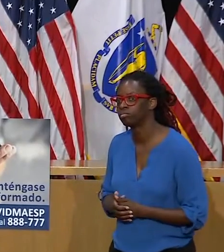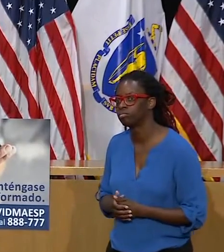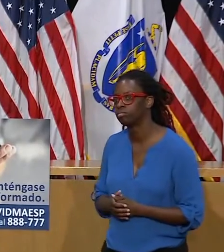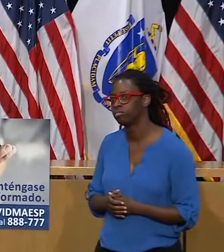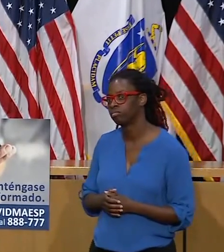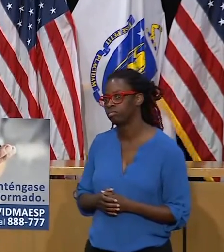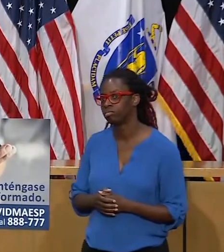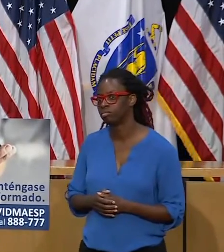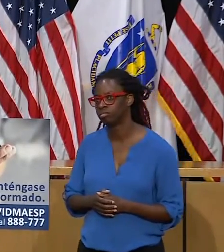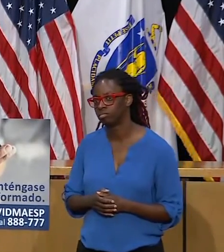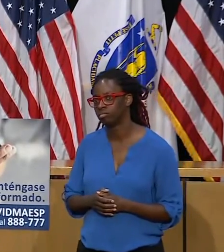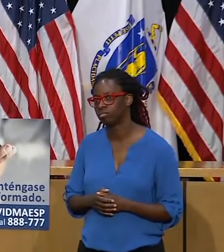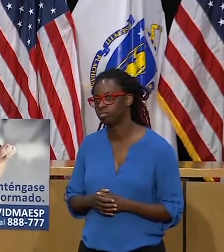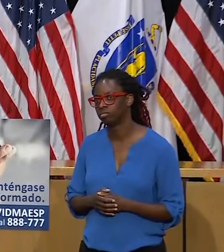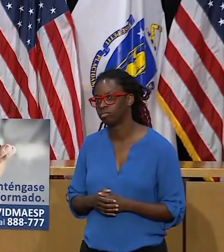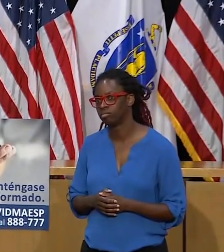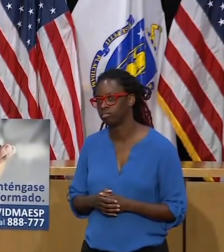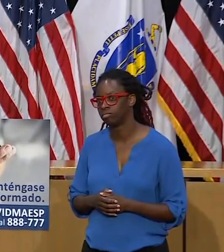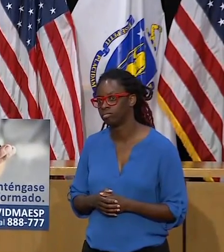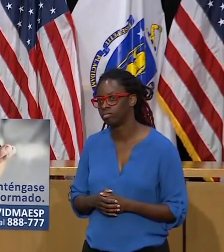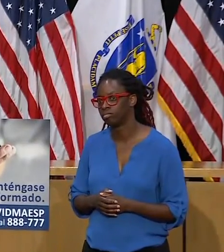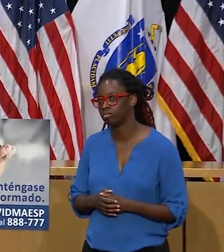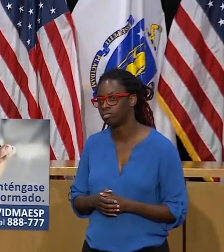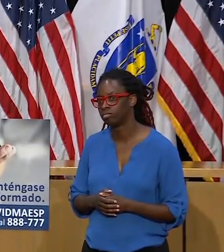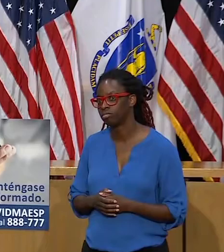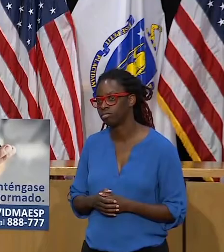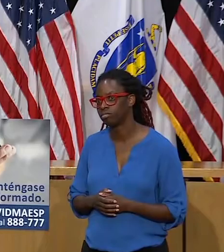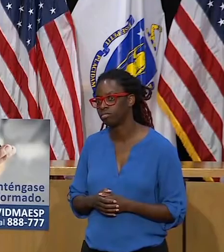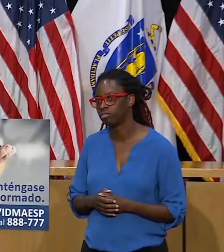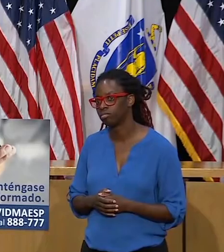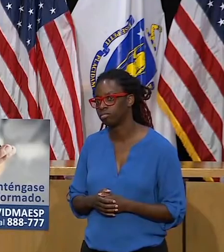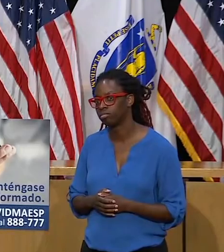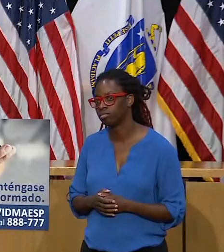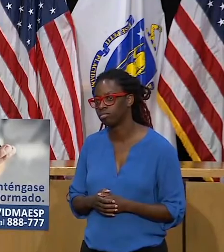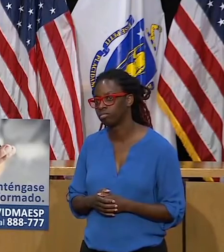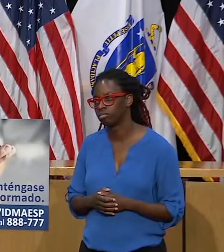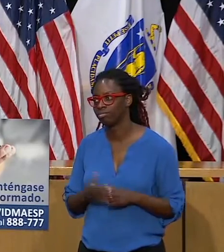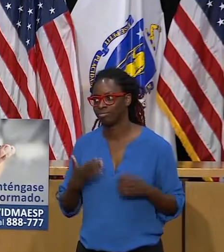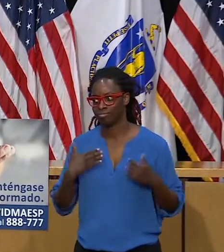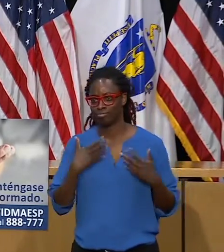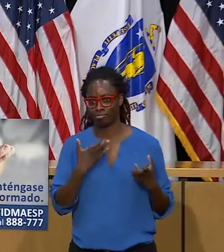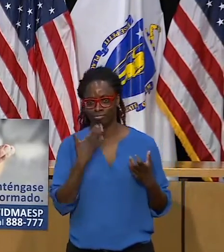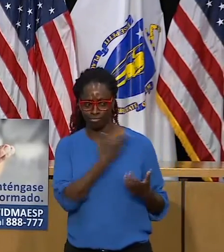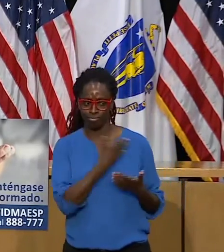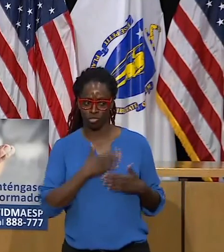And I really appreciate, Raquel, you being here today to speak to this issue.